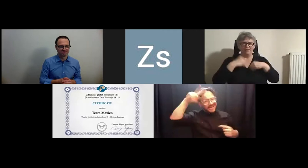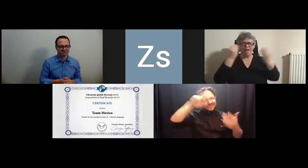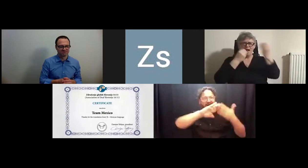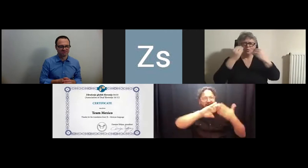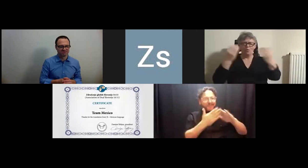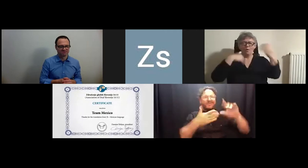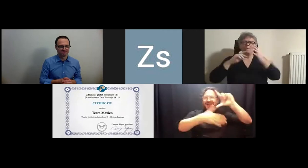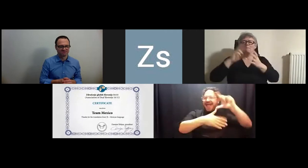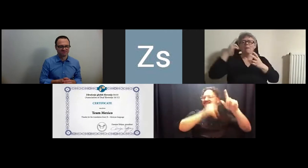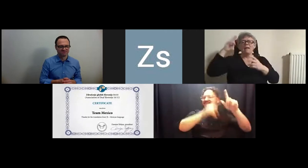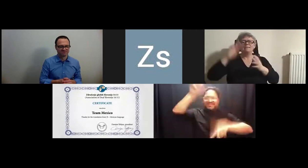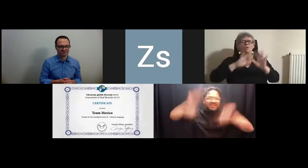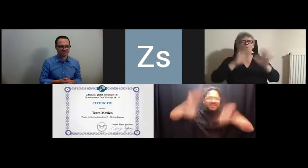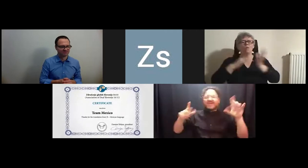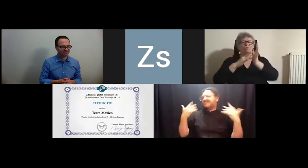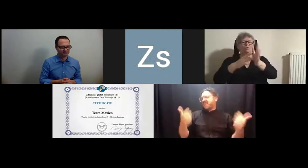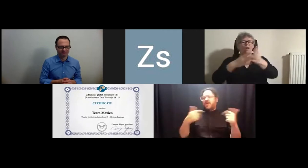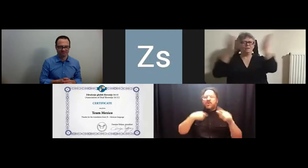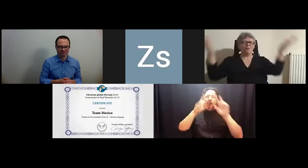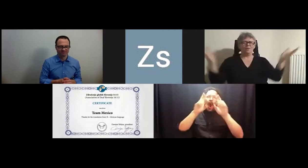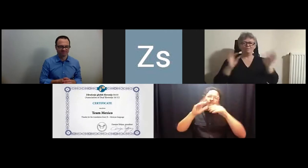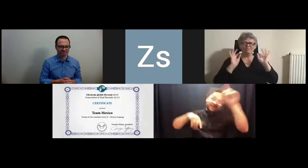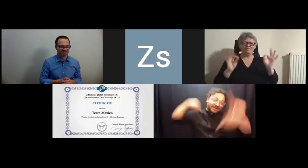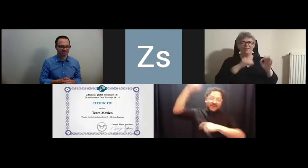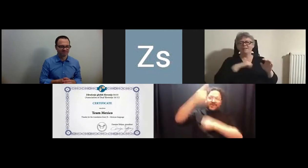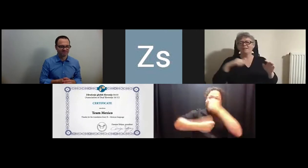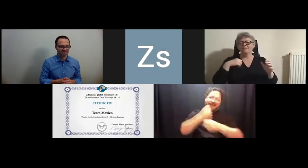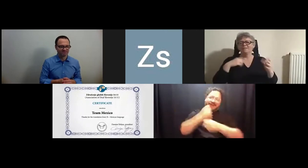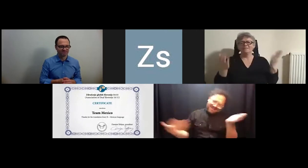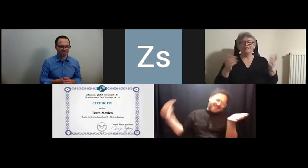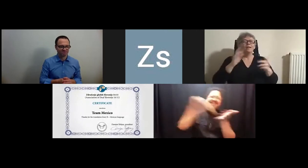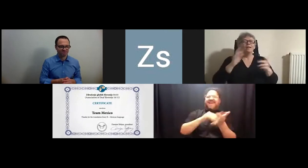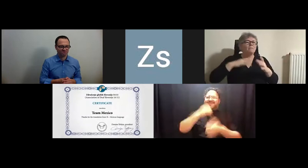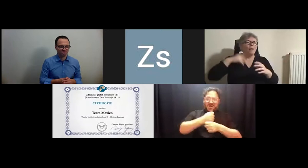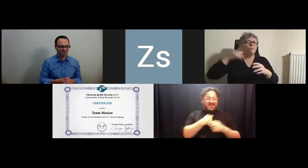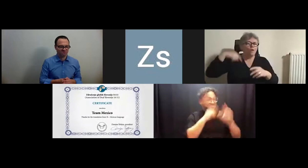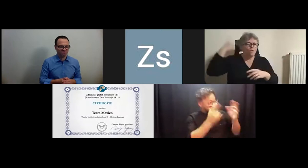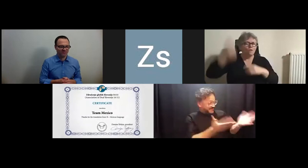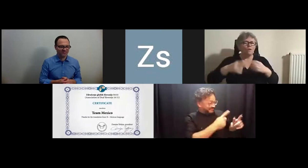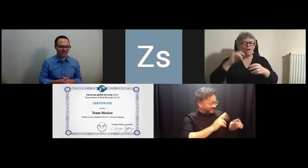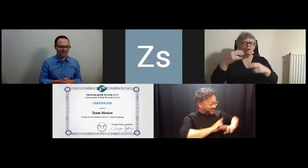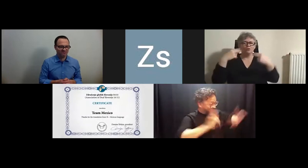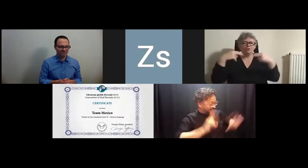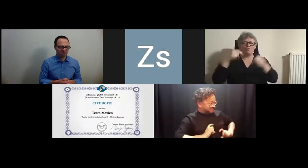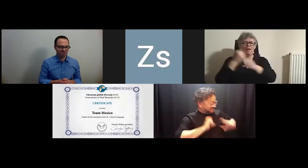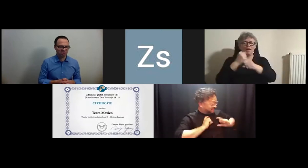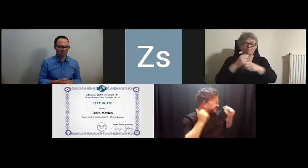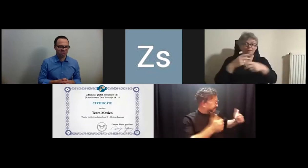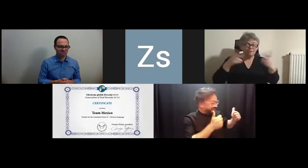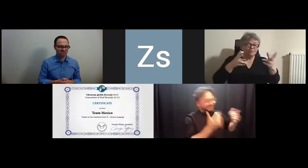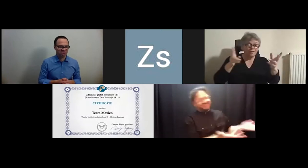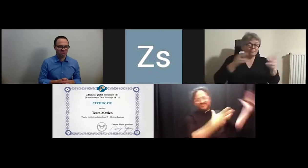I've learned so much and I wanted to show the Mexican community and South America, Central America, that we can do this